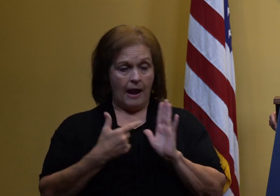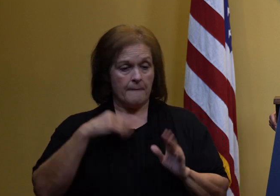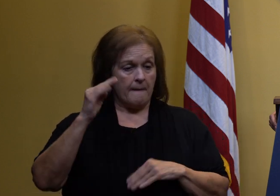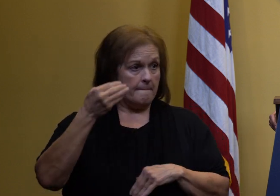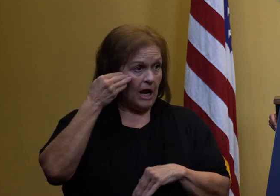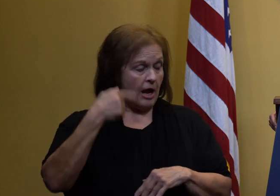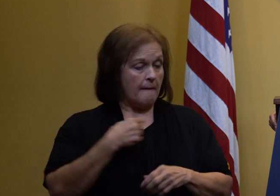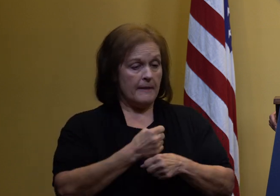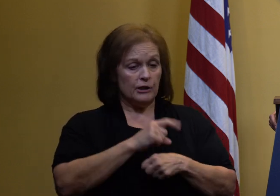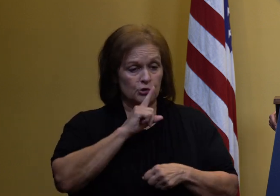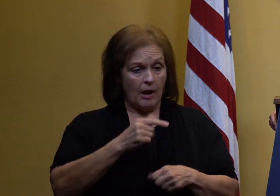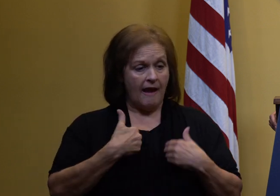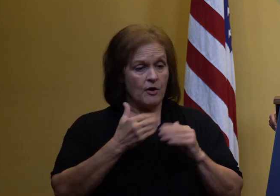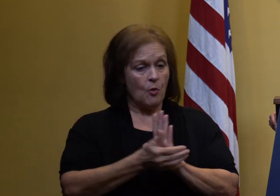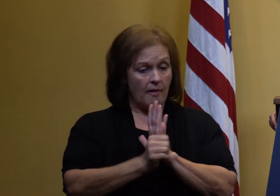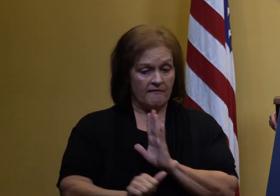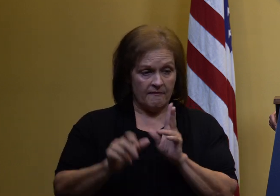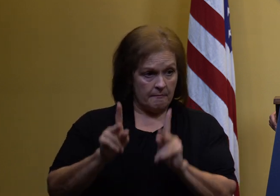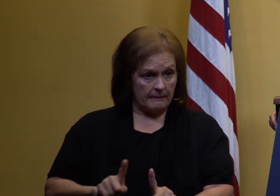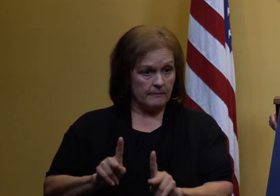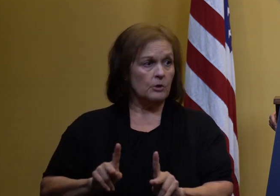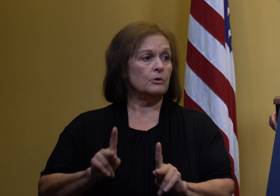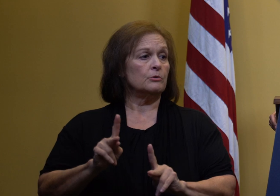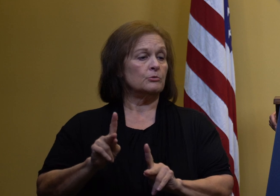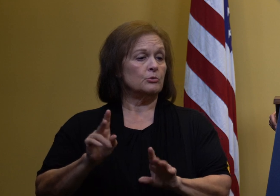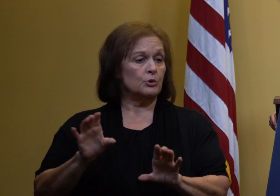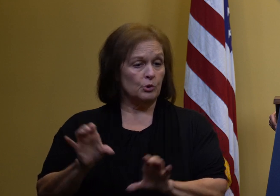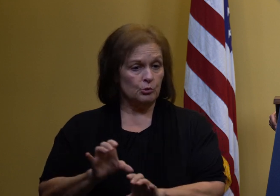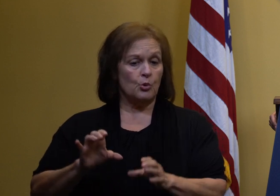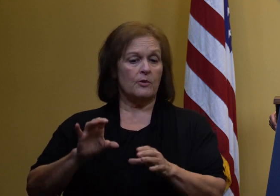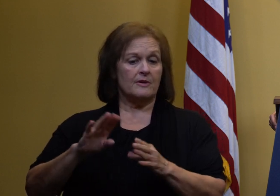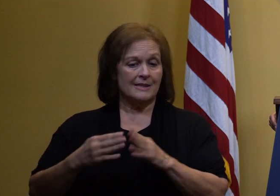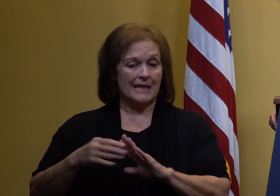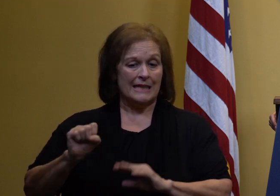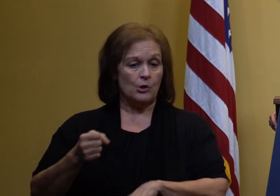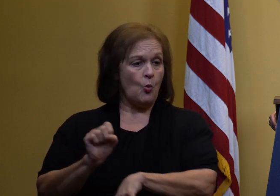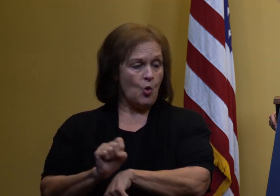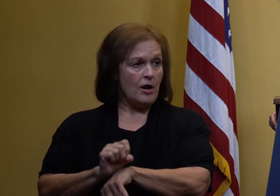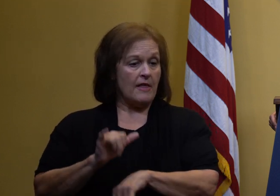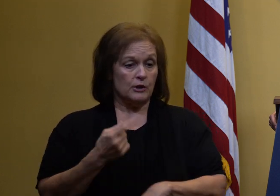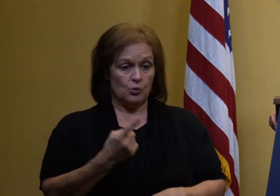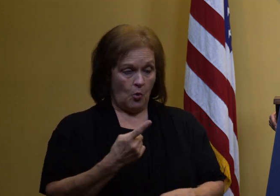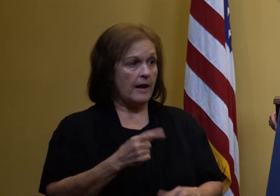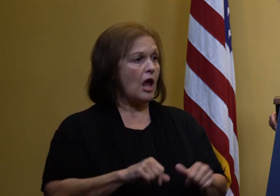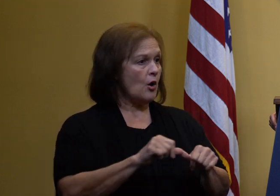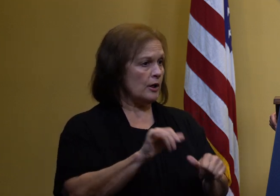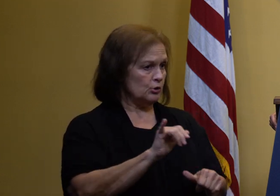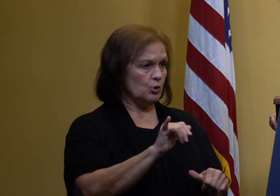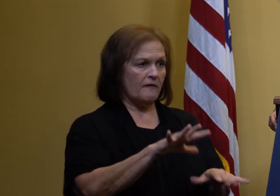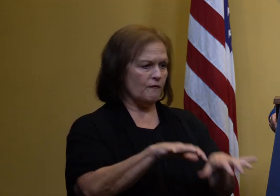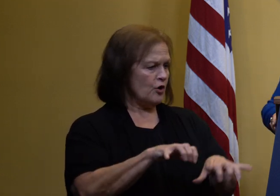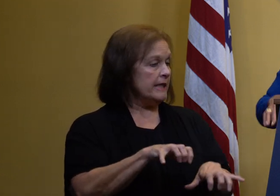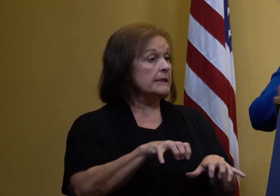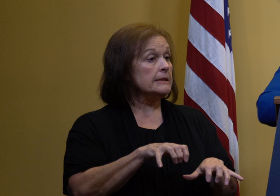Orleans. I make sure that I have qualified individuals in place to do the city's work. This is one area as well. Thank you. Freezes